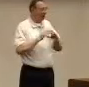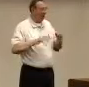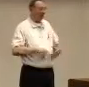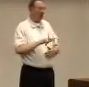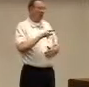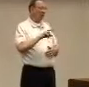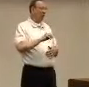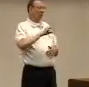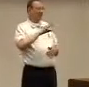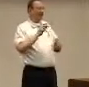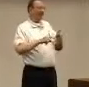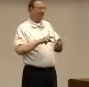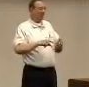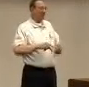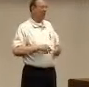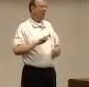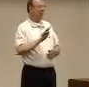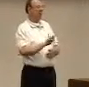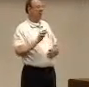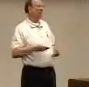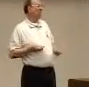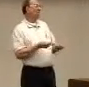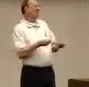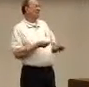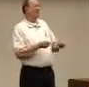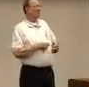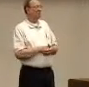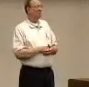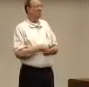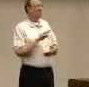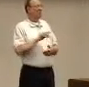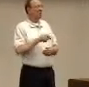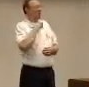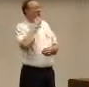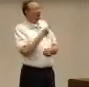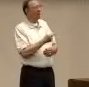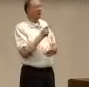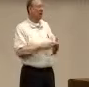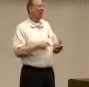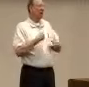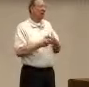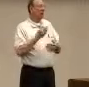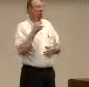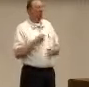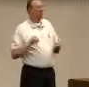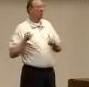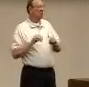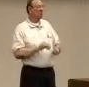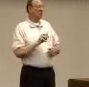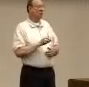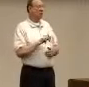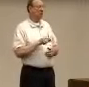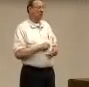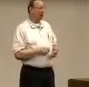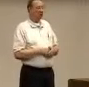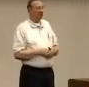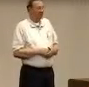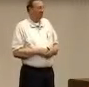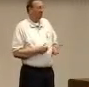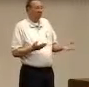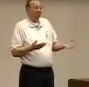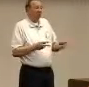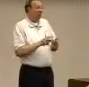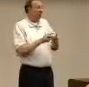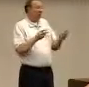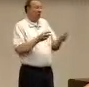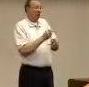We packed our home at times with anywhere from 30 to 70 people in a home, just feeding them. And we would tell them what we were about, why we moved to